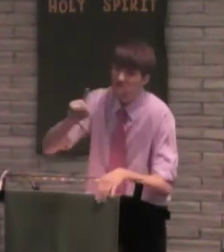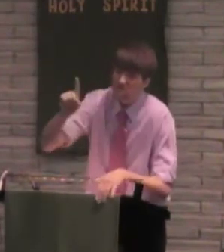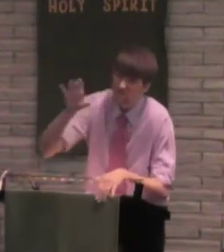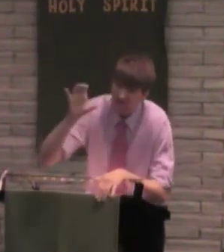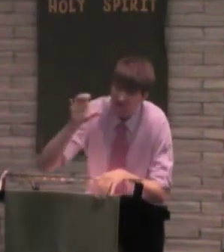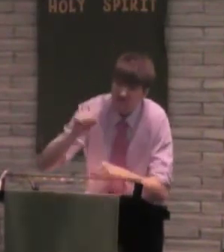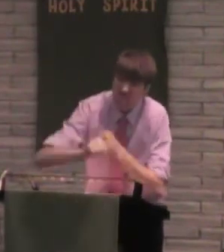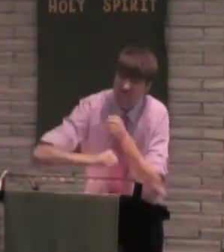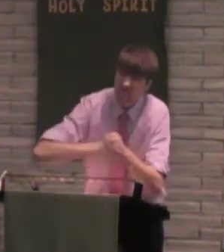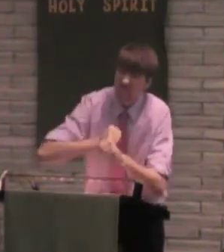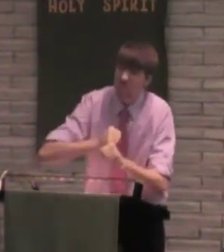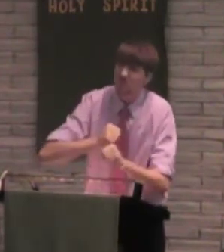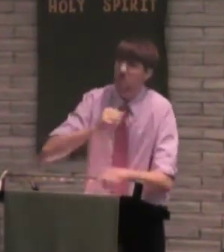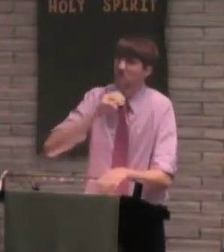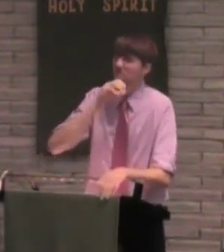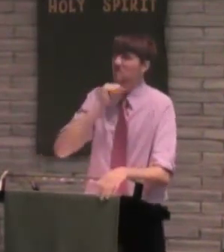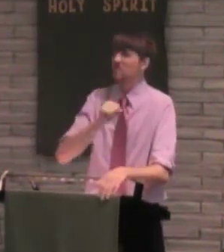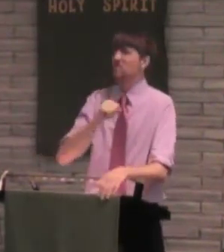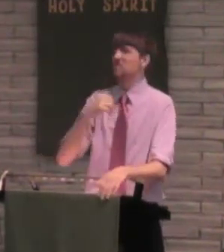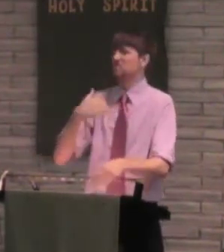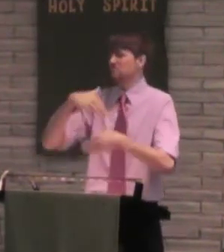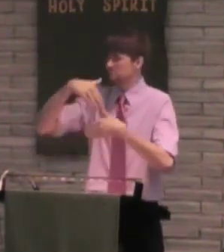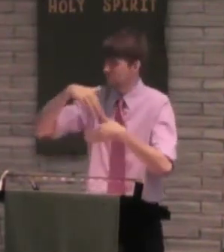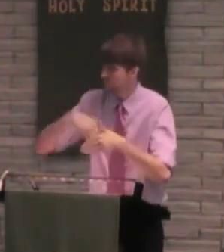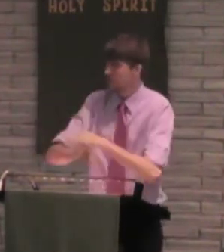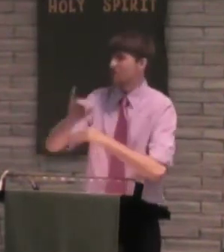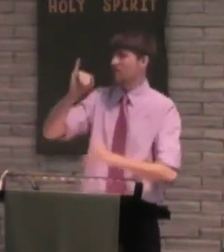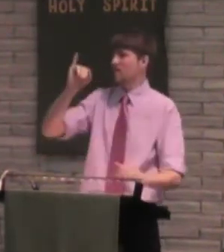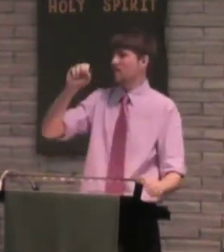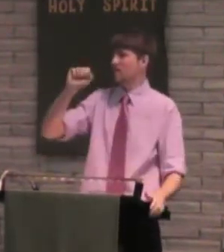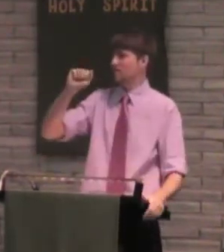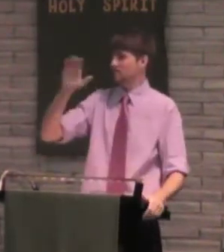So finally, when Abraham was 100 years old,